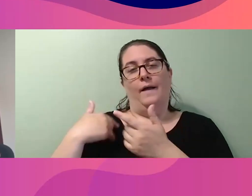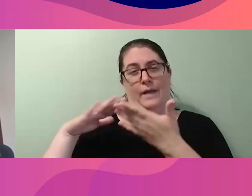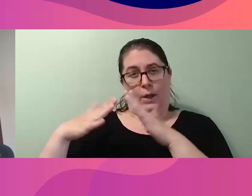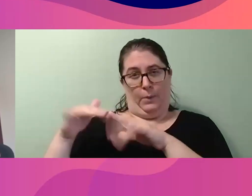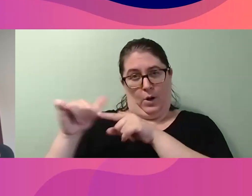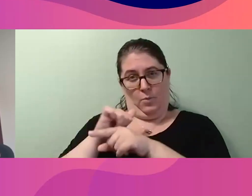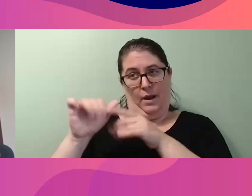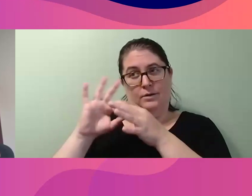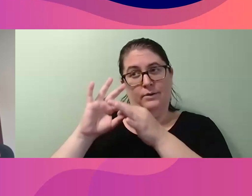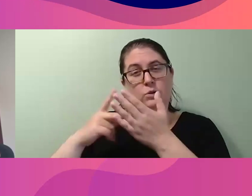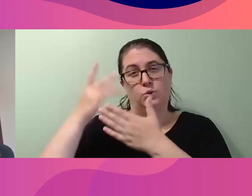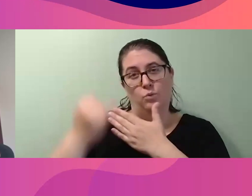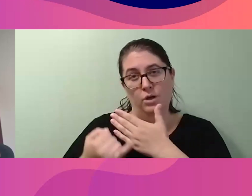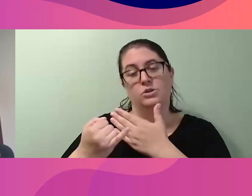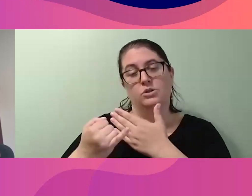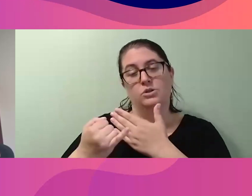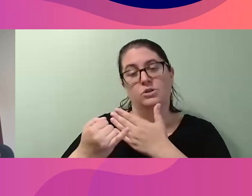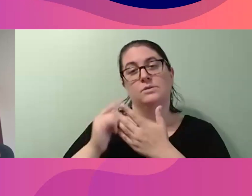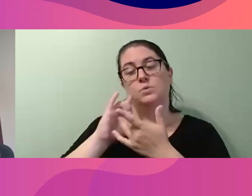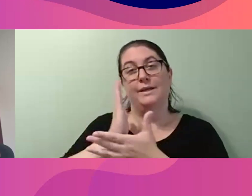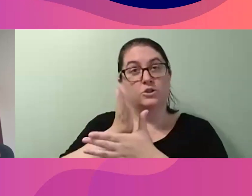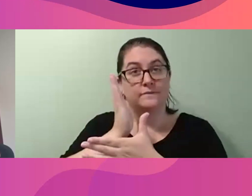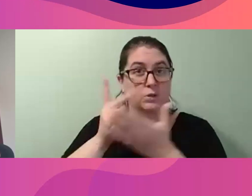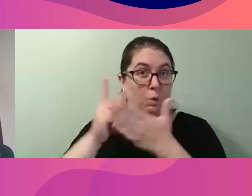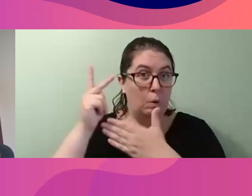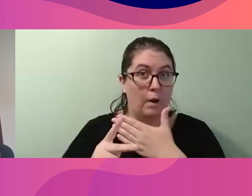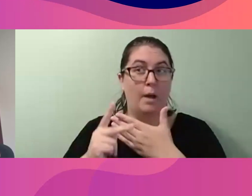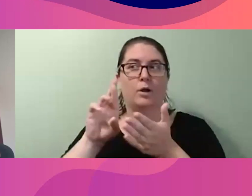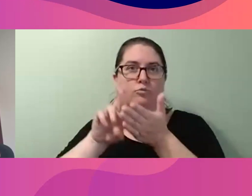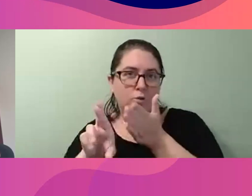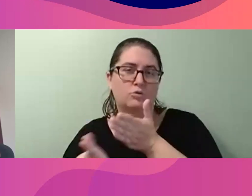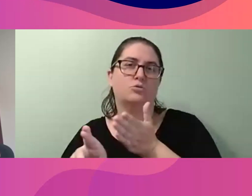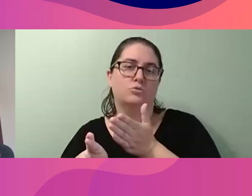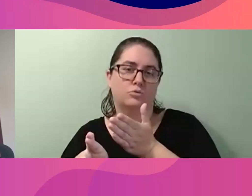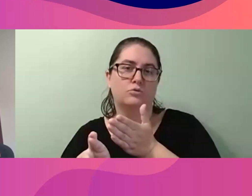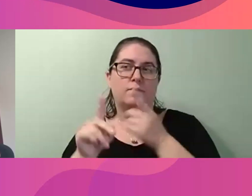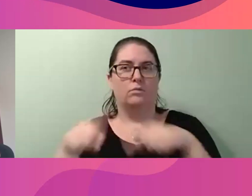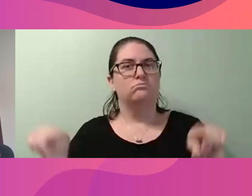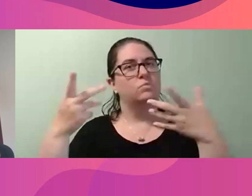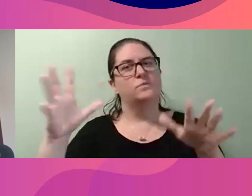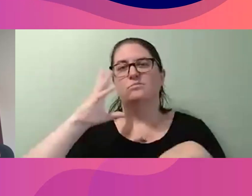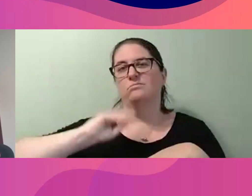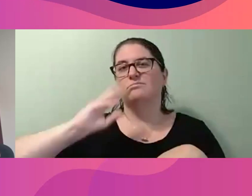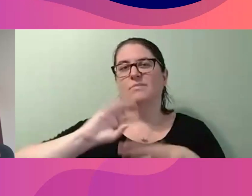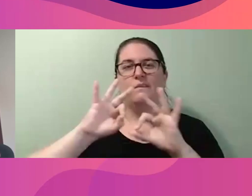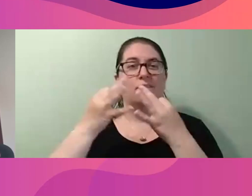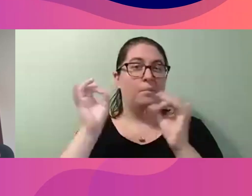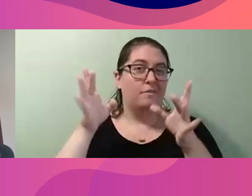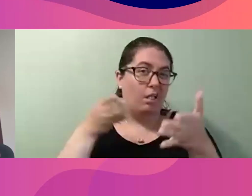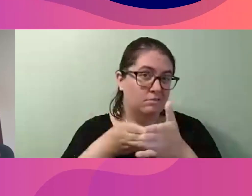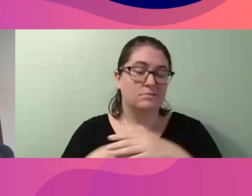practice for projects conducting intervention programming and research for people who've experienced family